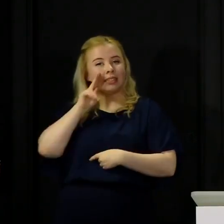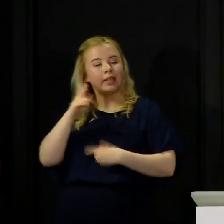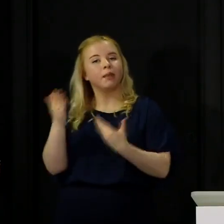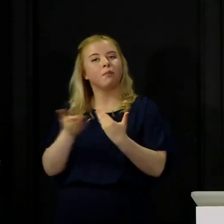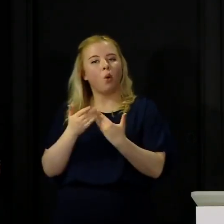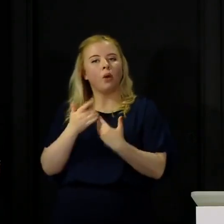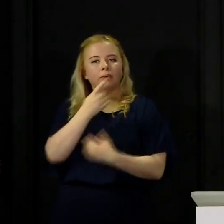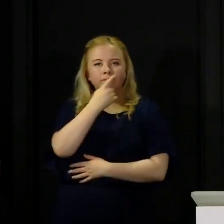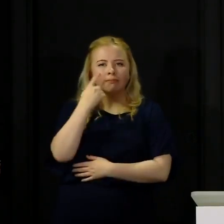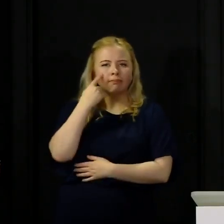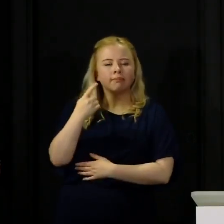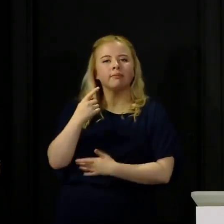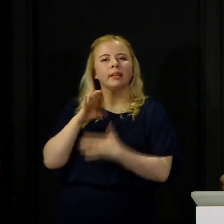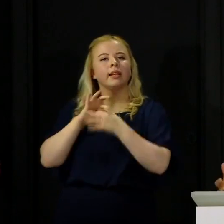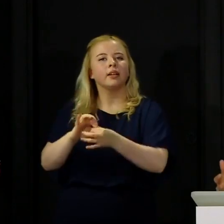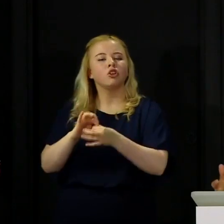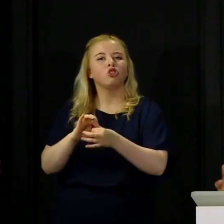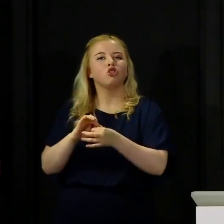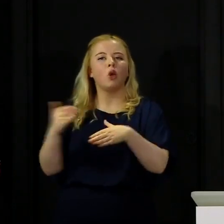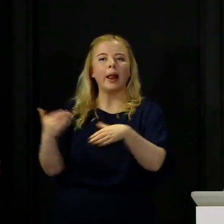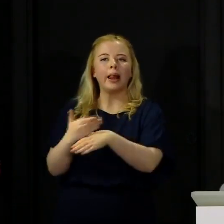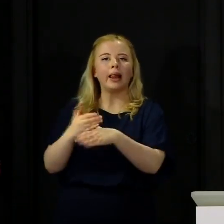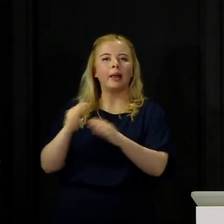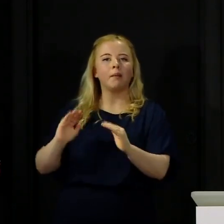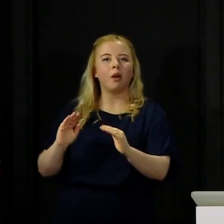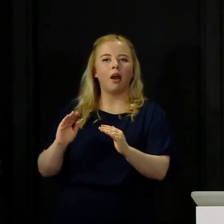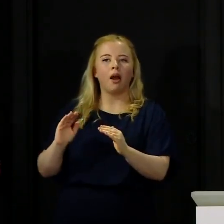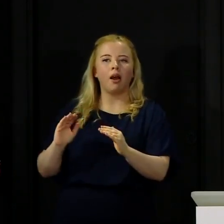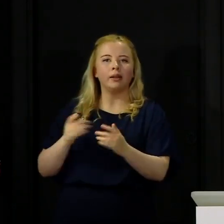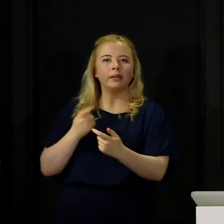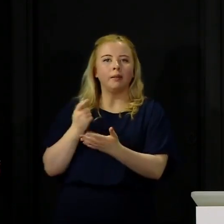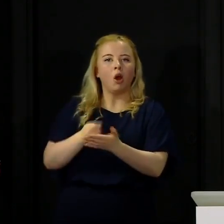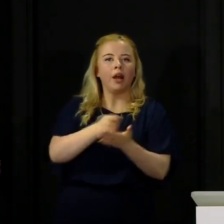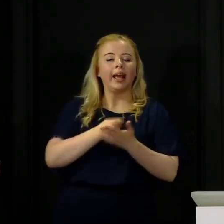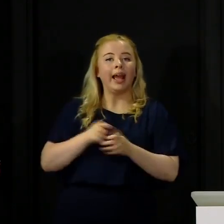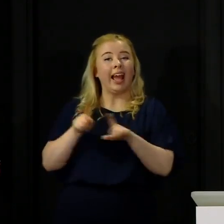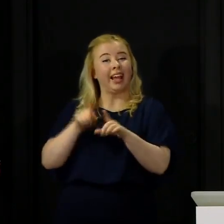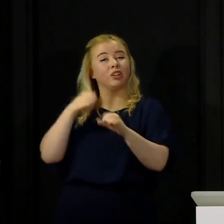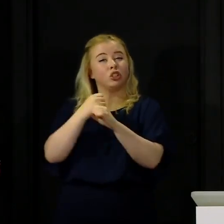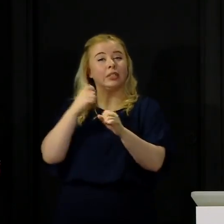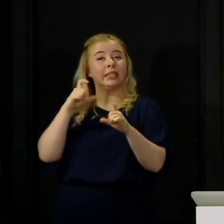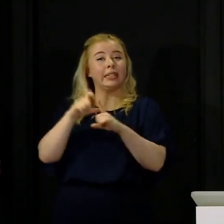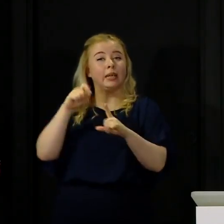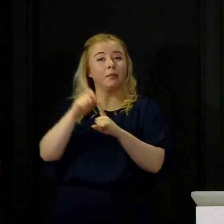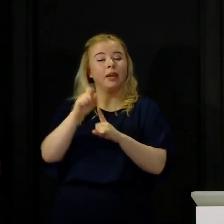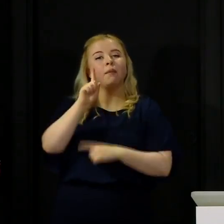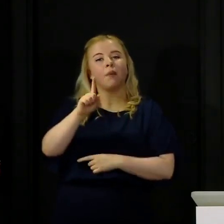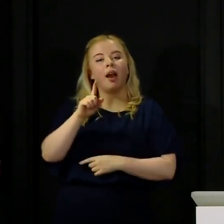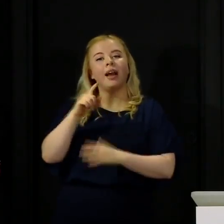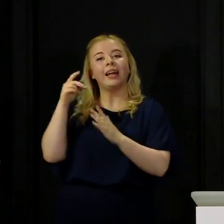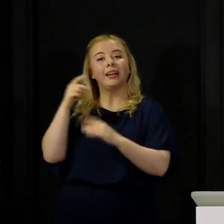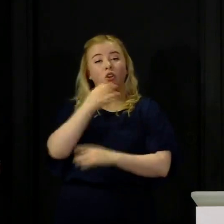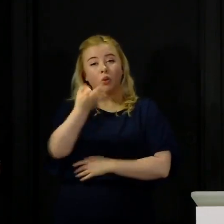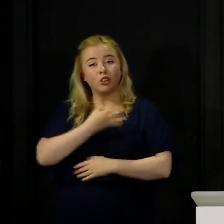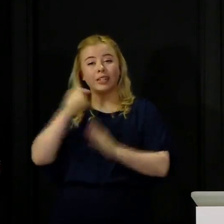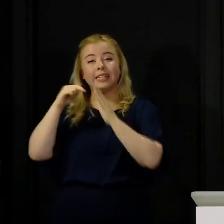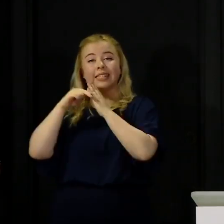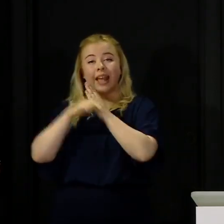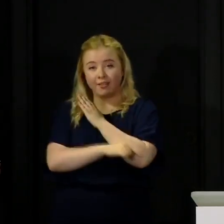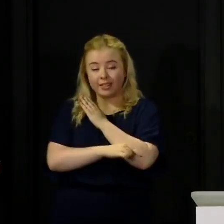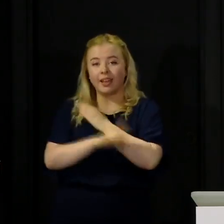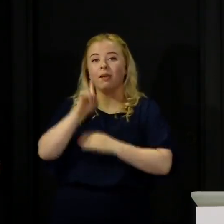evidence around the labour market and GDP. Of course, in terms of deficit, it is the UK government that is